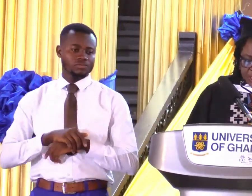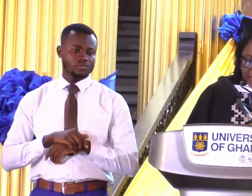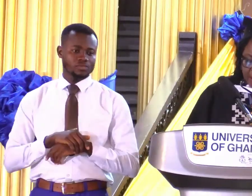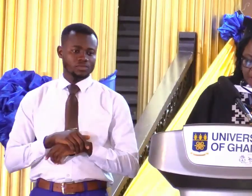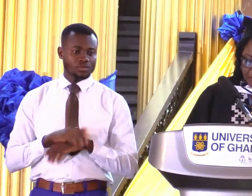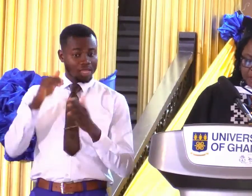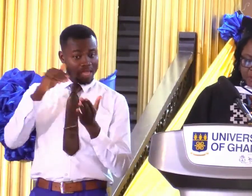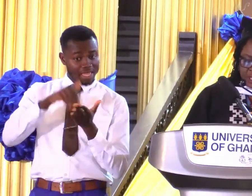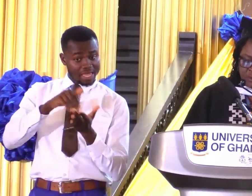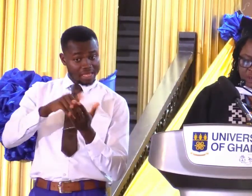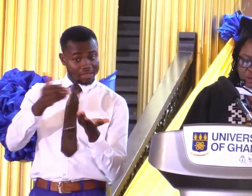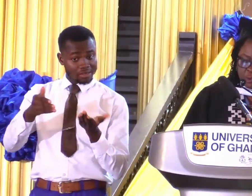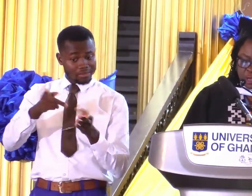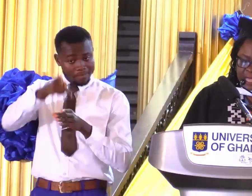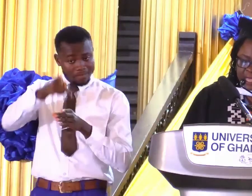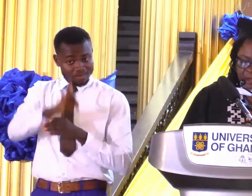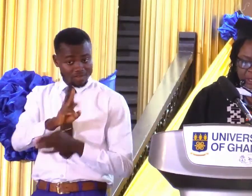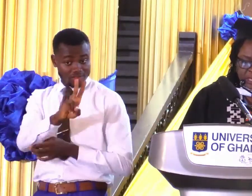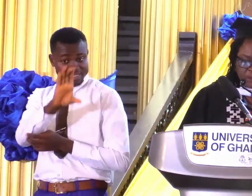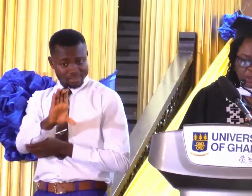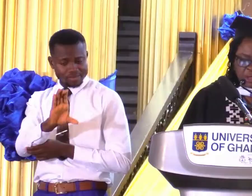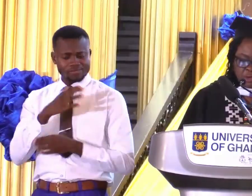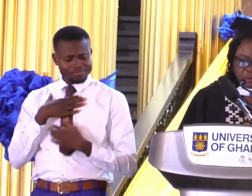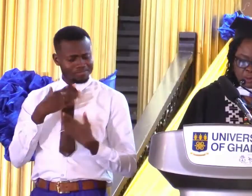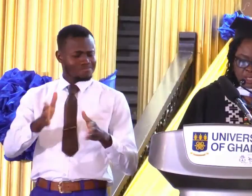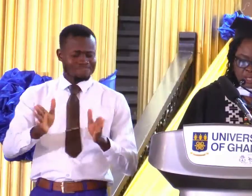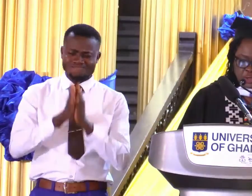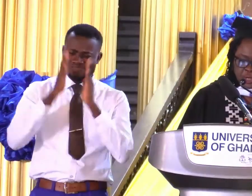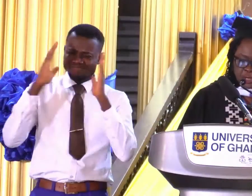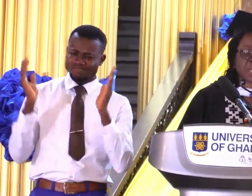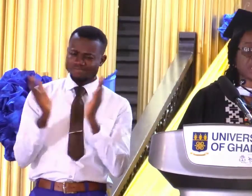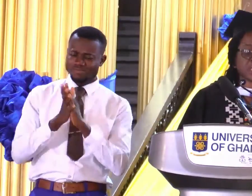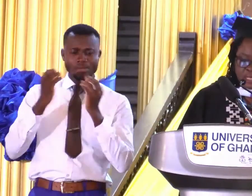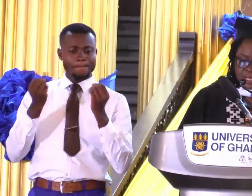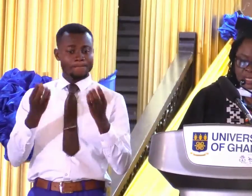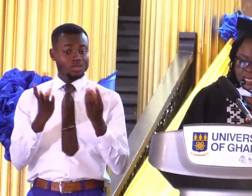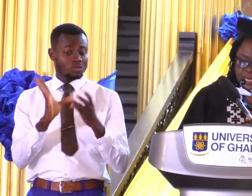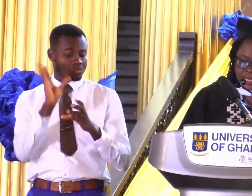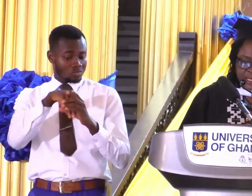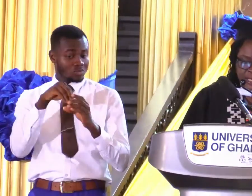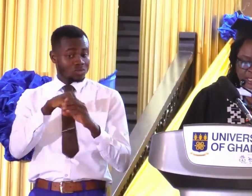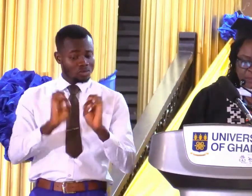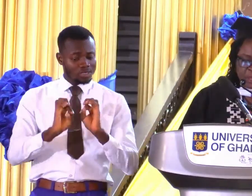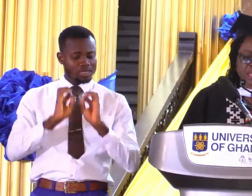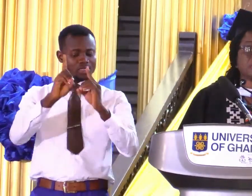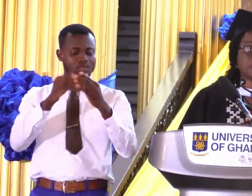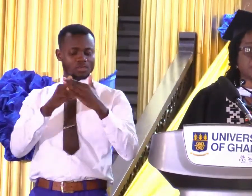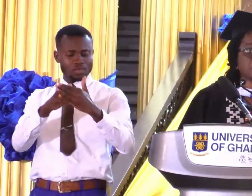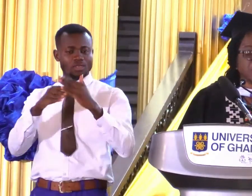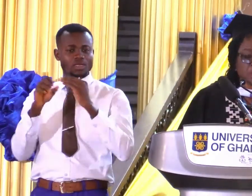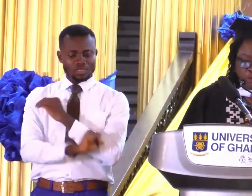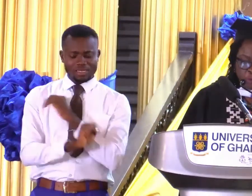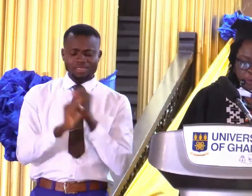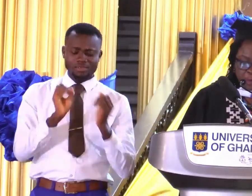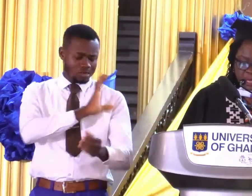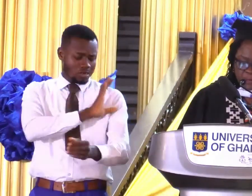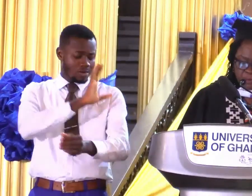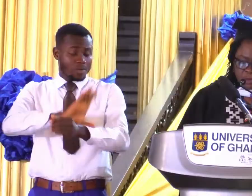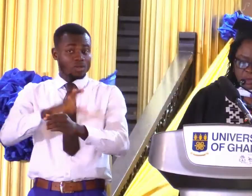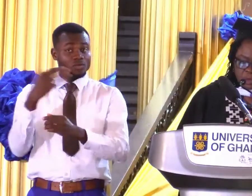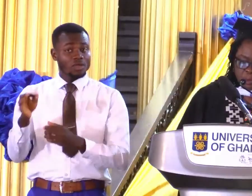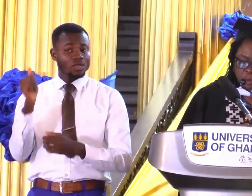Professor Amfo has received numerous accolades for her contributions to education, leadership, and the empowerment of